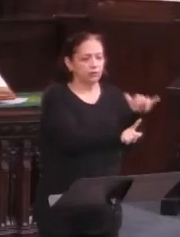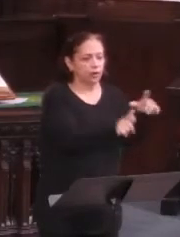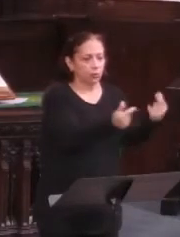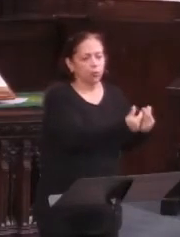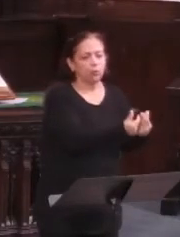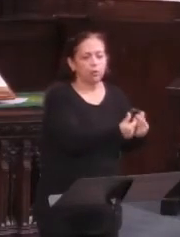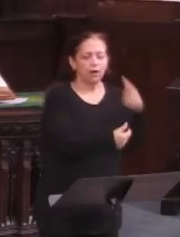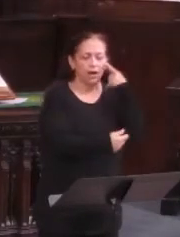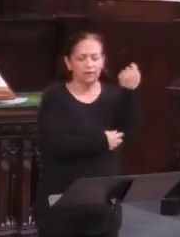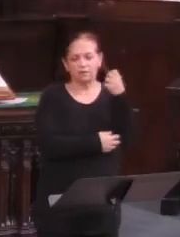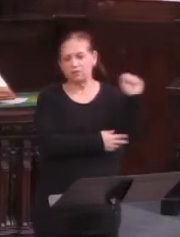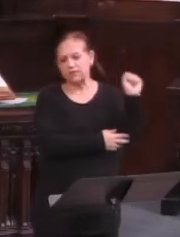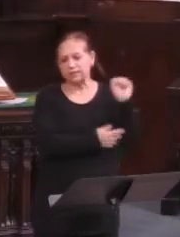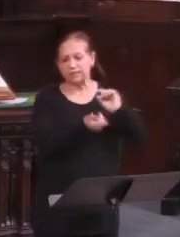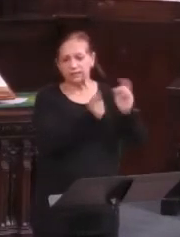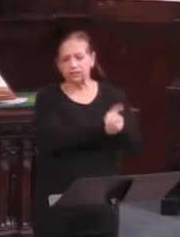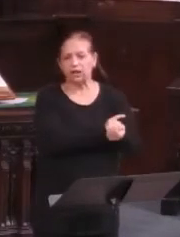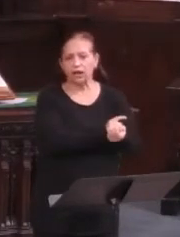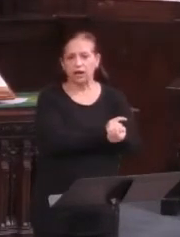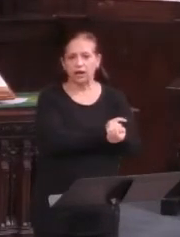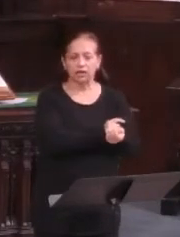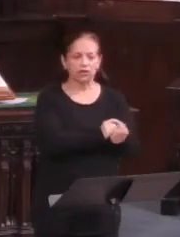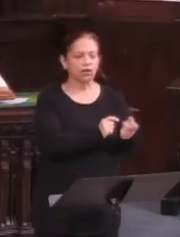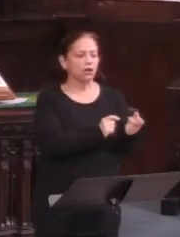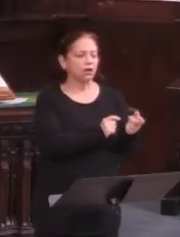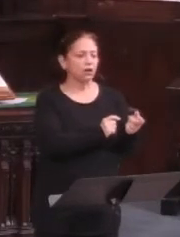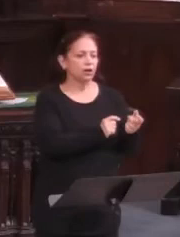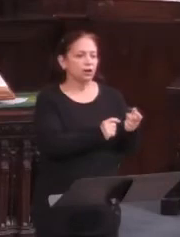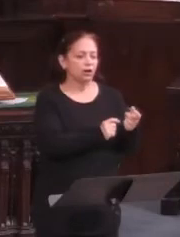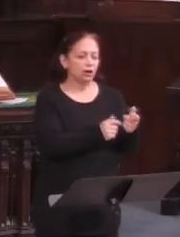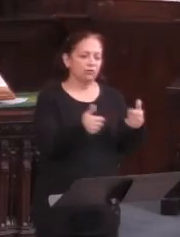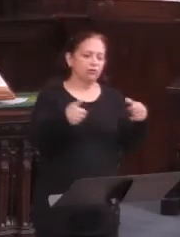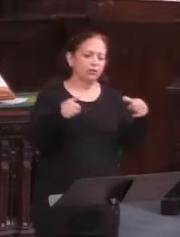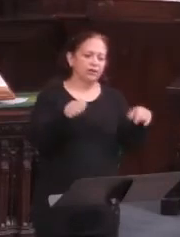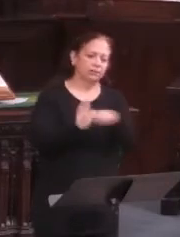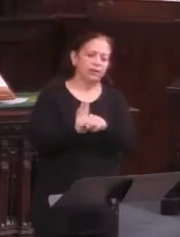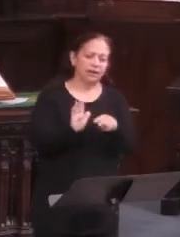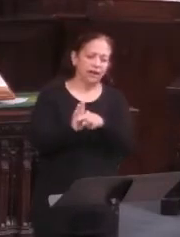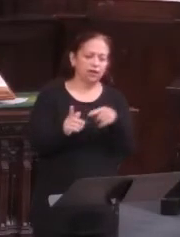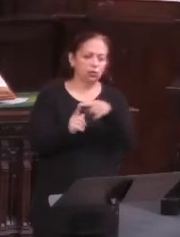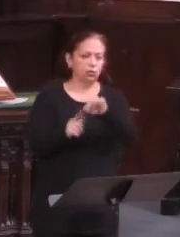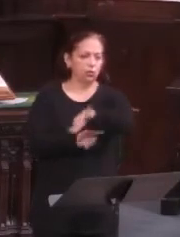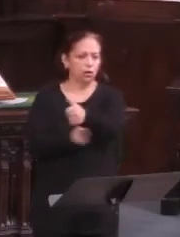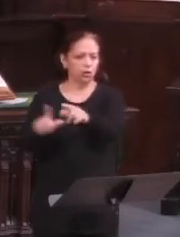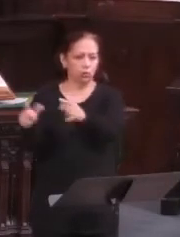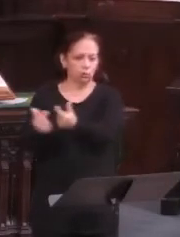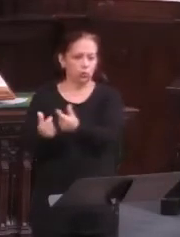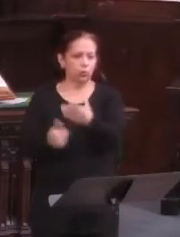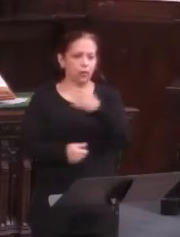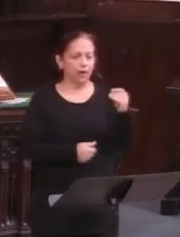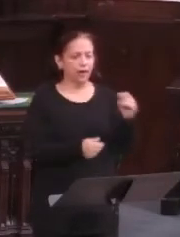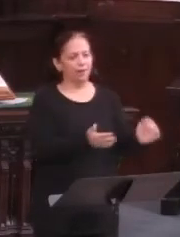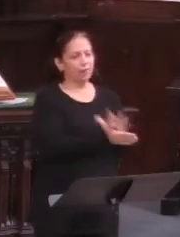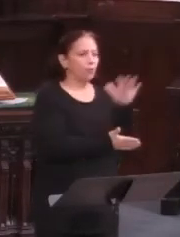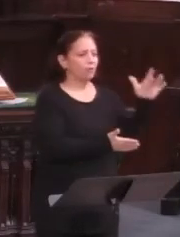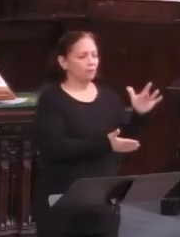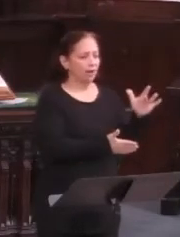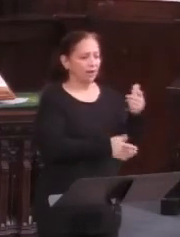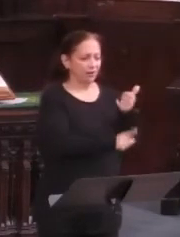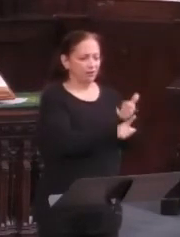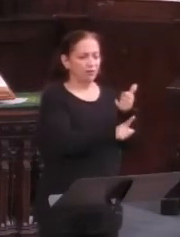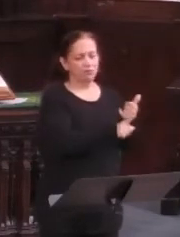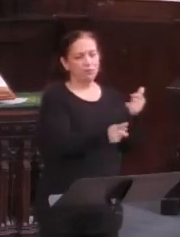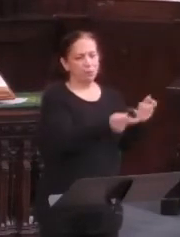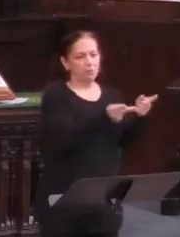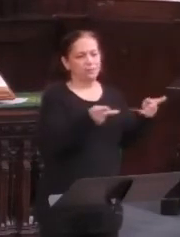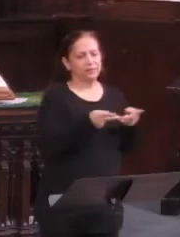of a resistance to change, a putting down of the other, and a glorification of one's own position or